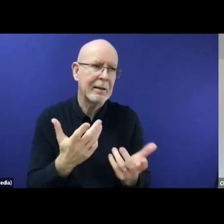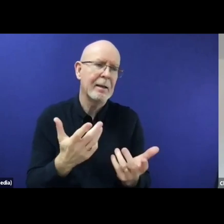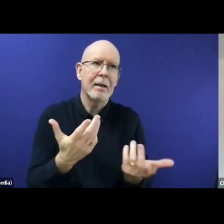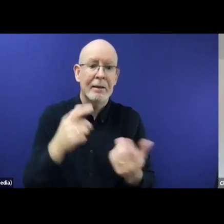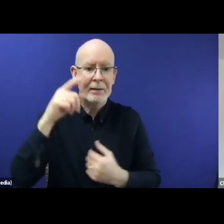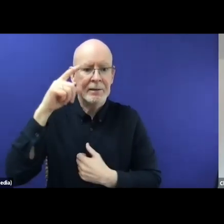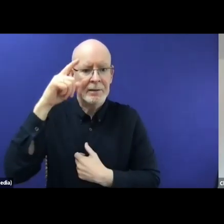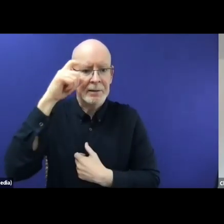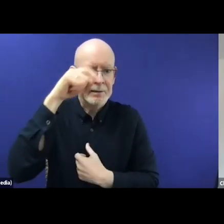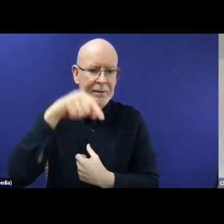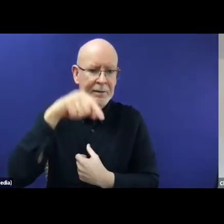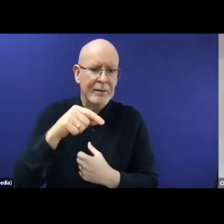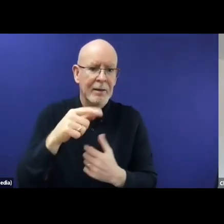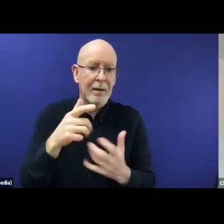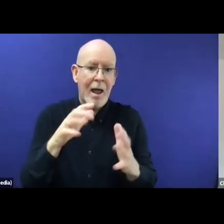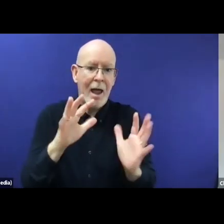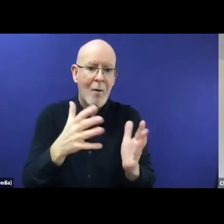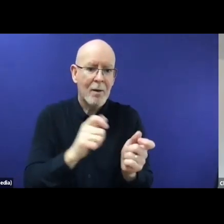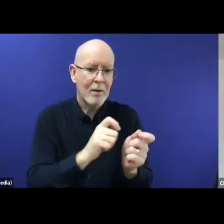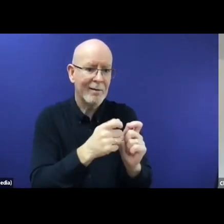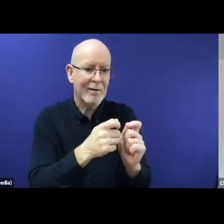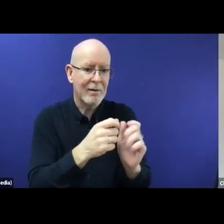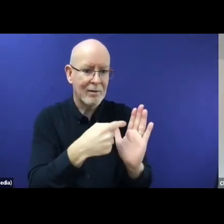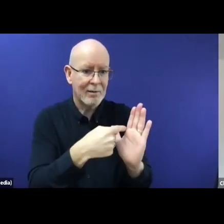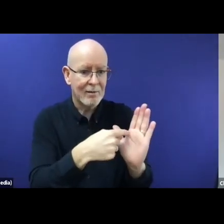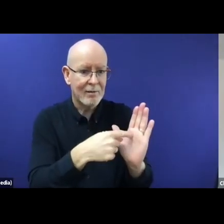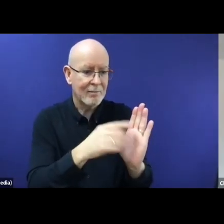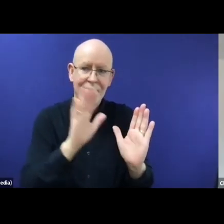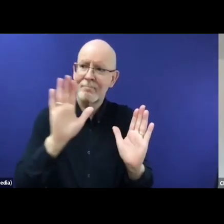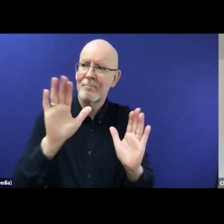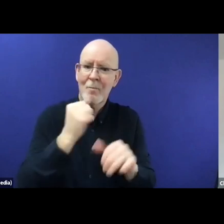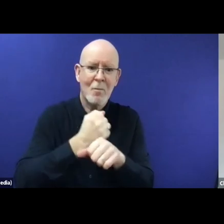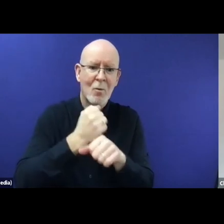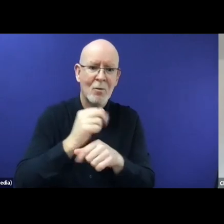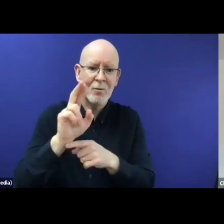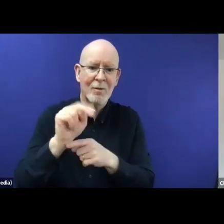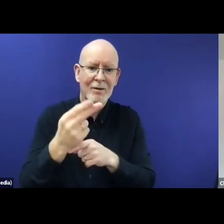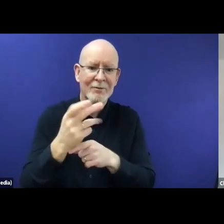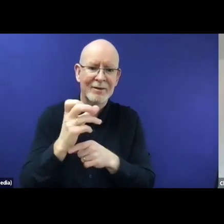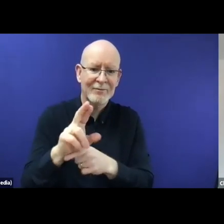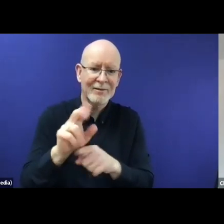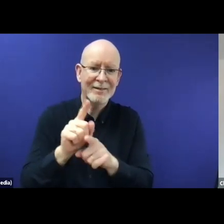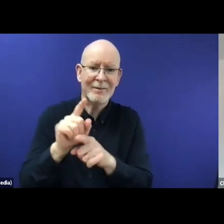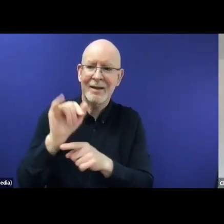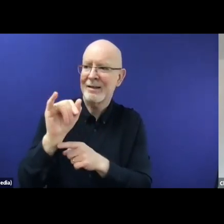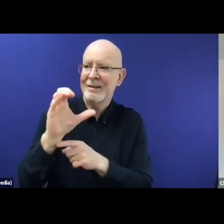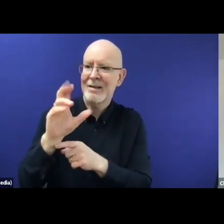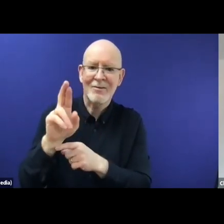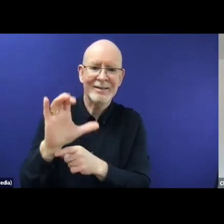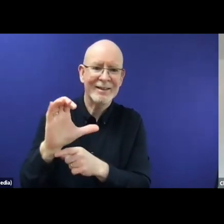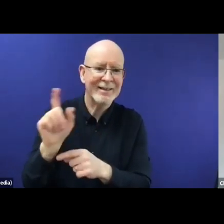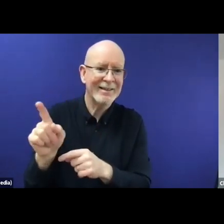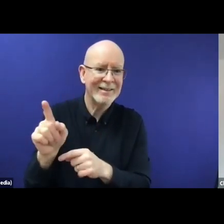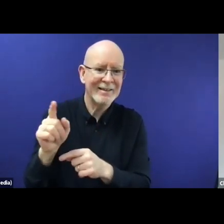what they do in practice. But it's also the case that these two actors have complementary roles in providing protection, and some of their work